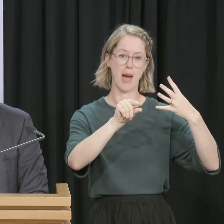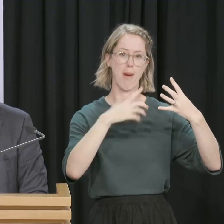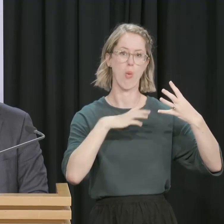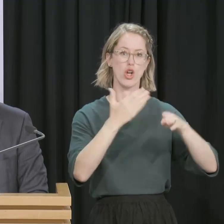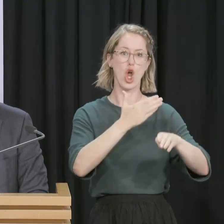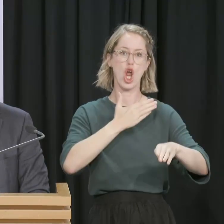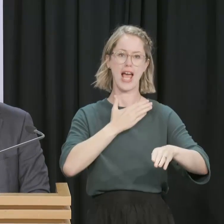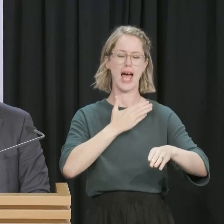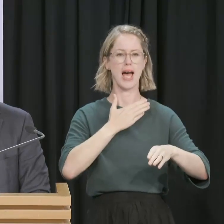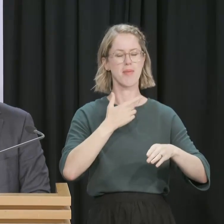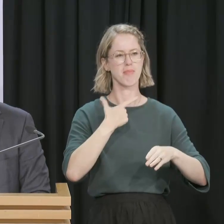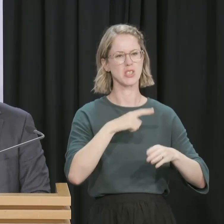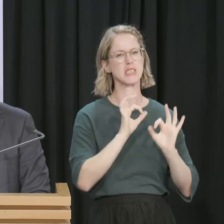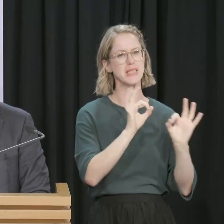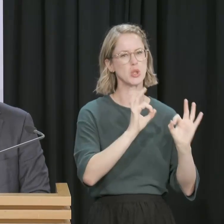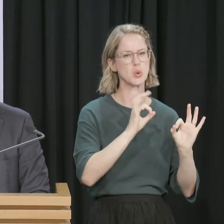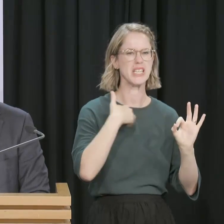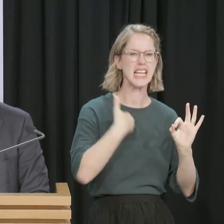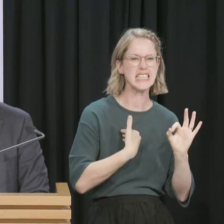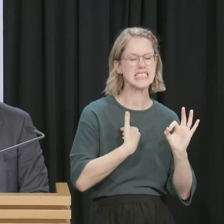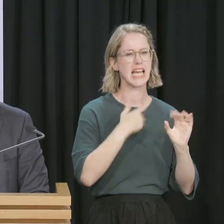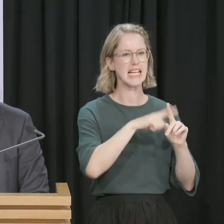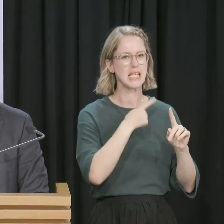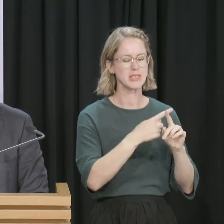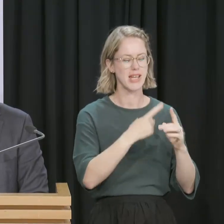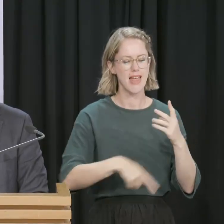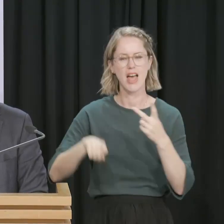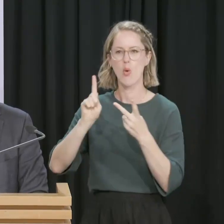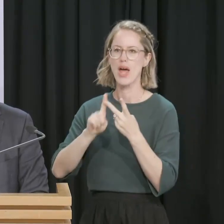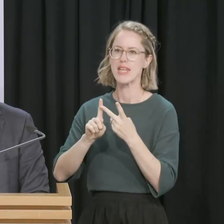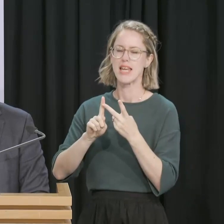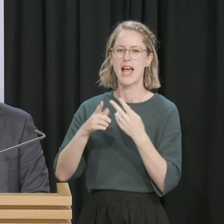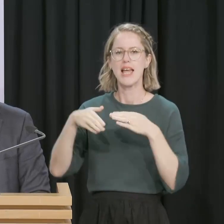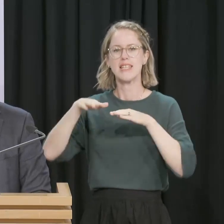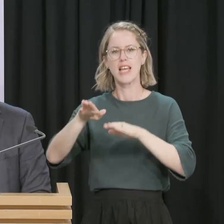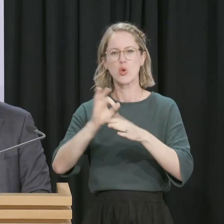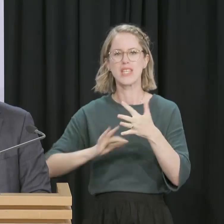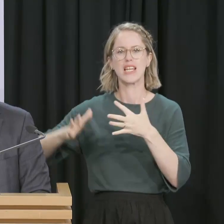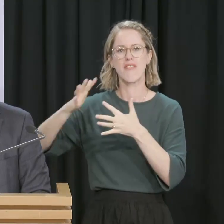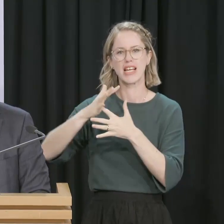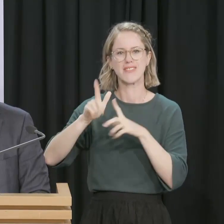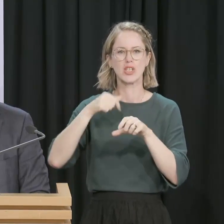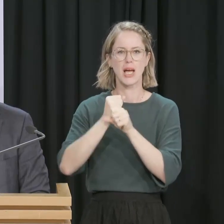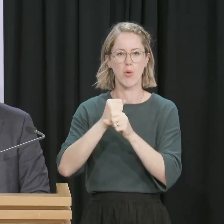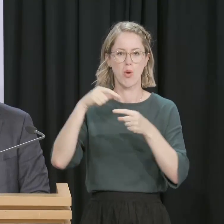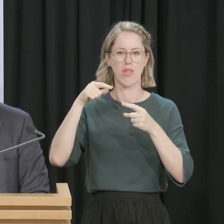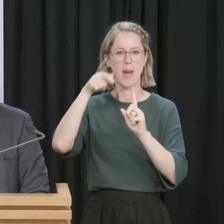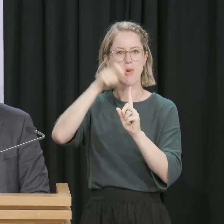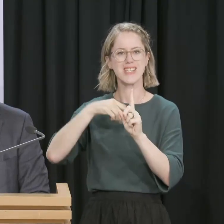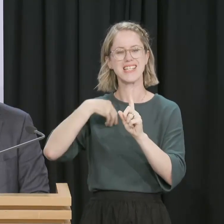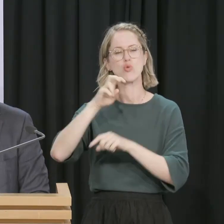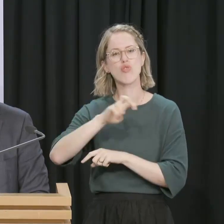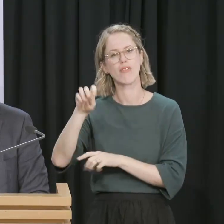one which we're calling the national significance category, which could include people who need a vaccine in order to represent New